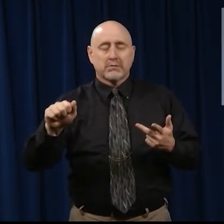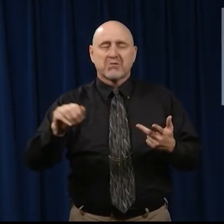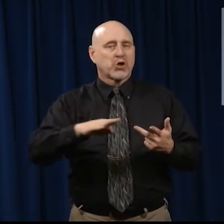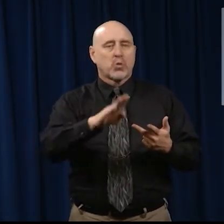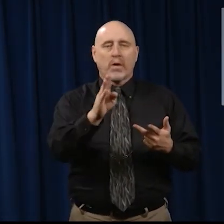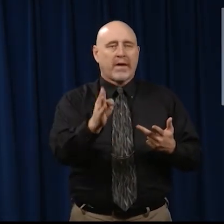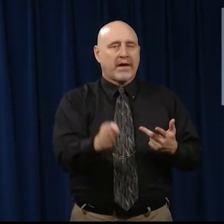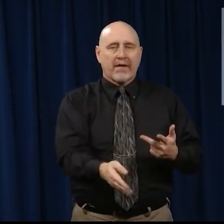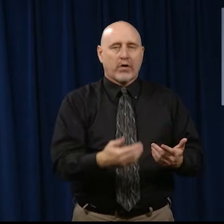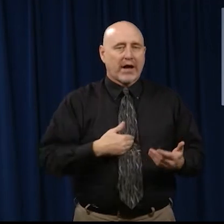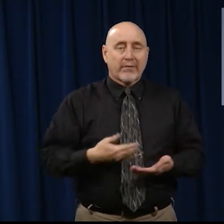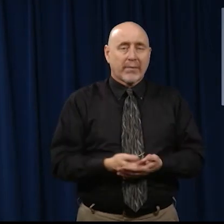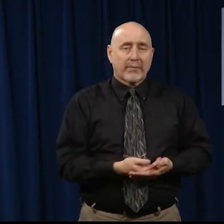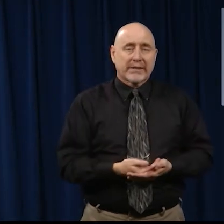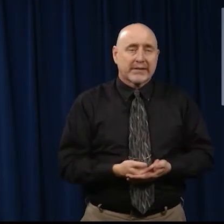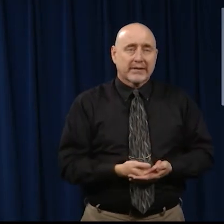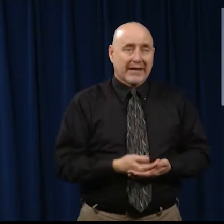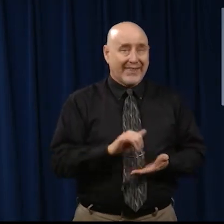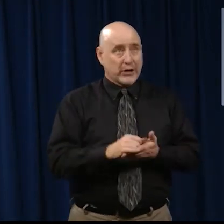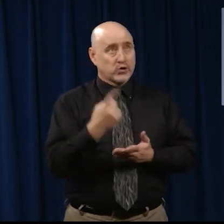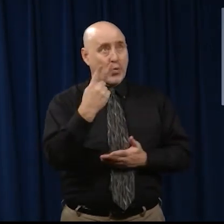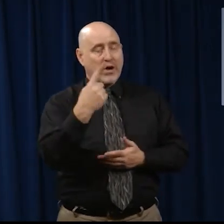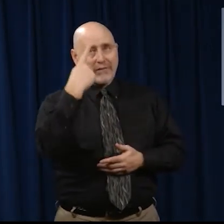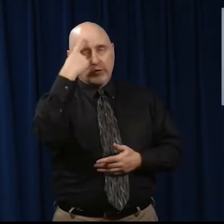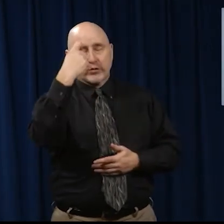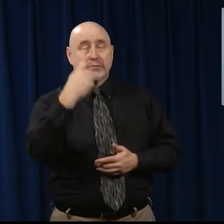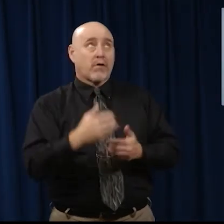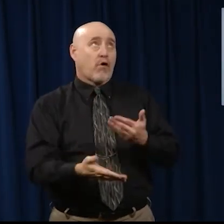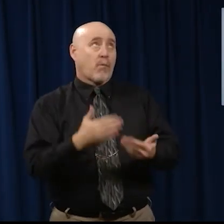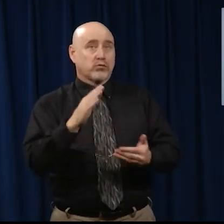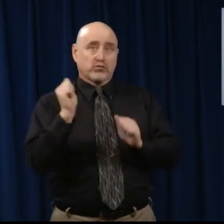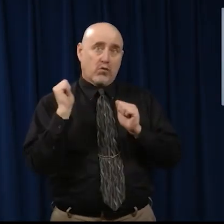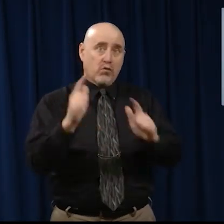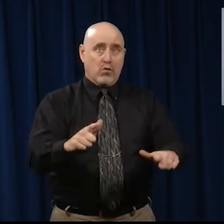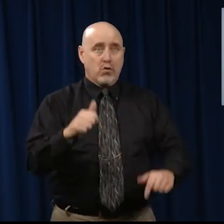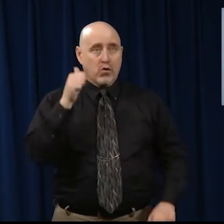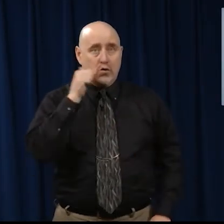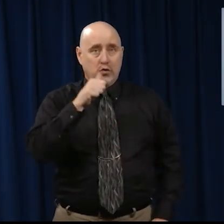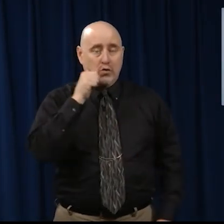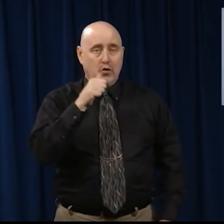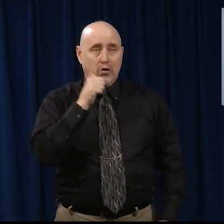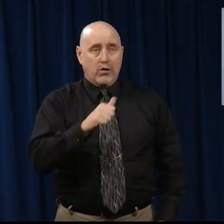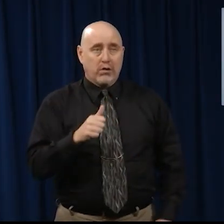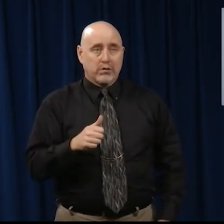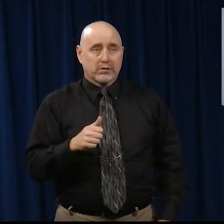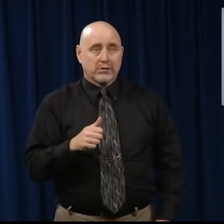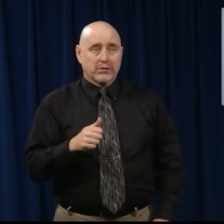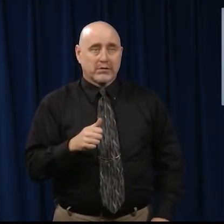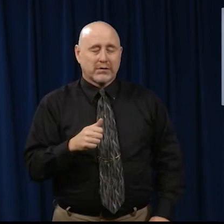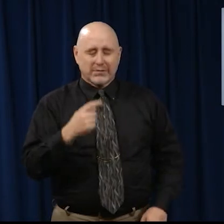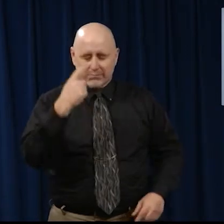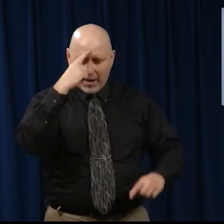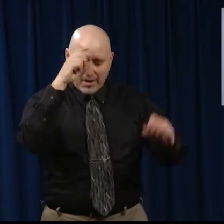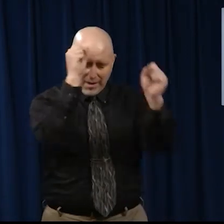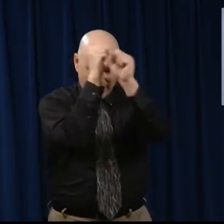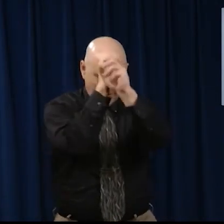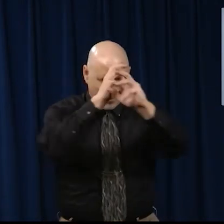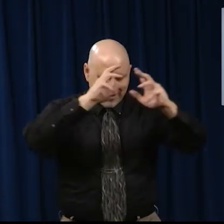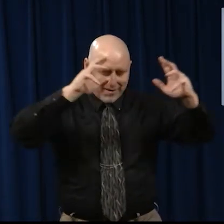You'll never have a baby, which is one of the dreams of just about every single girl who, when she in her mind pictures